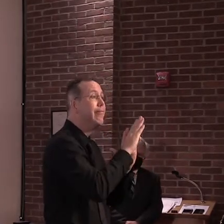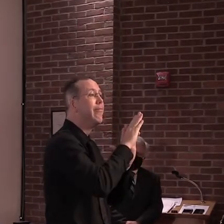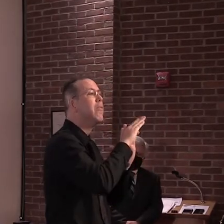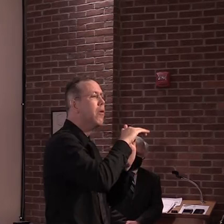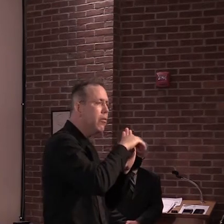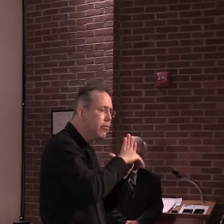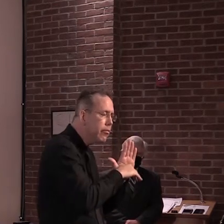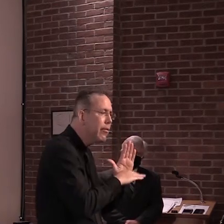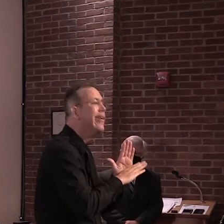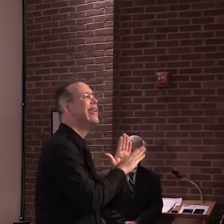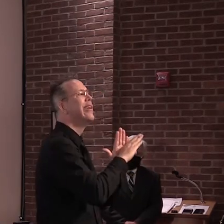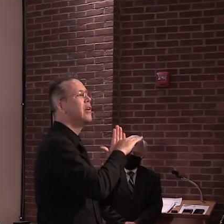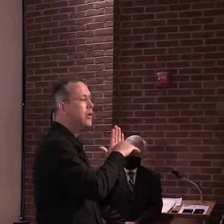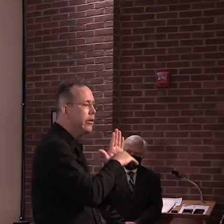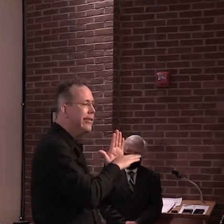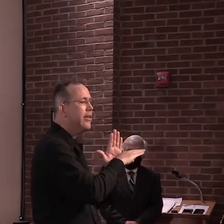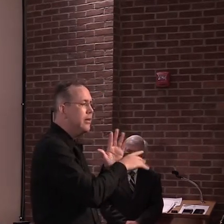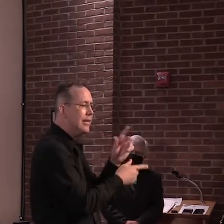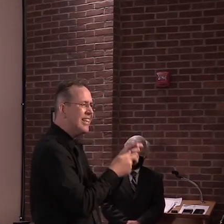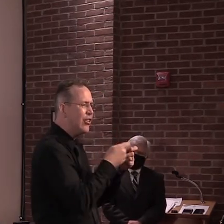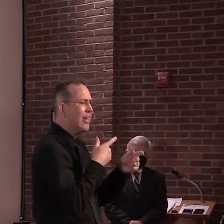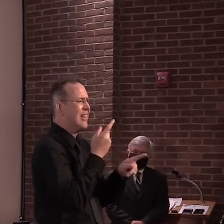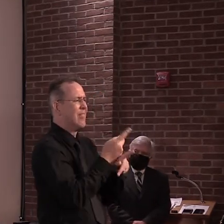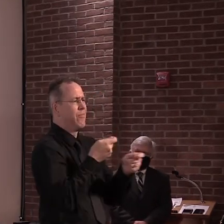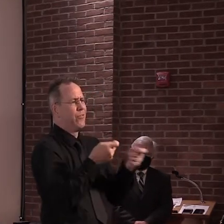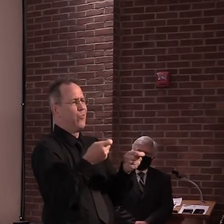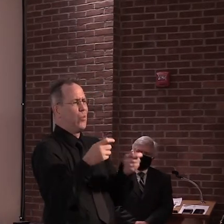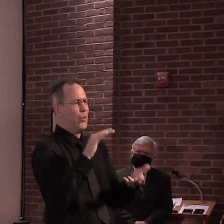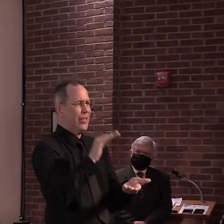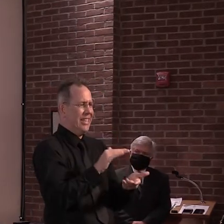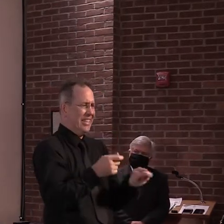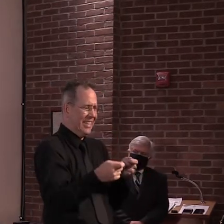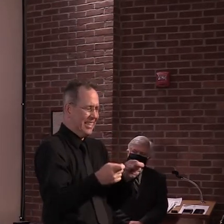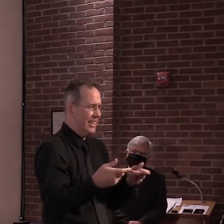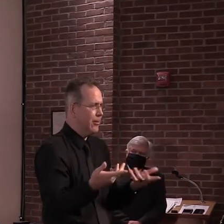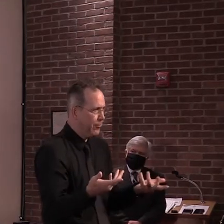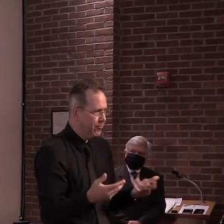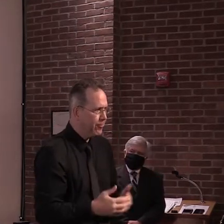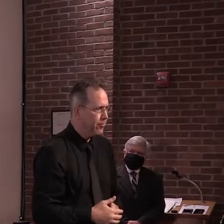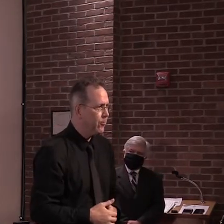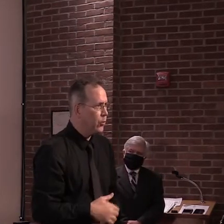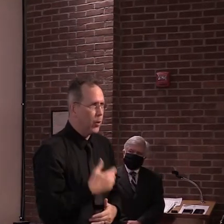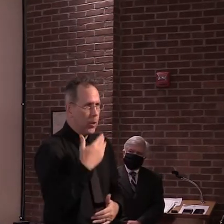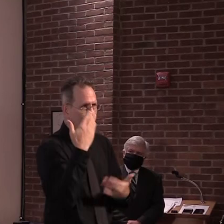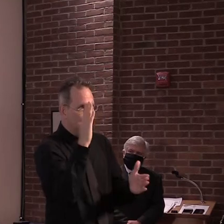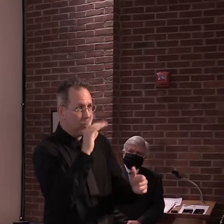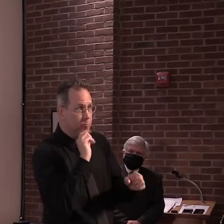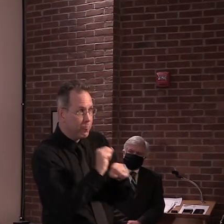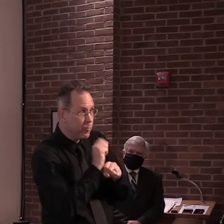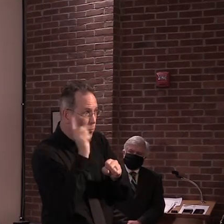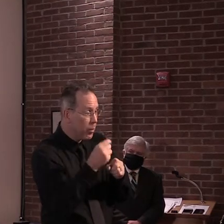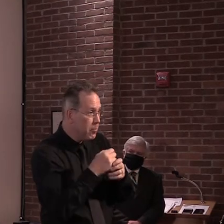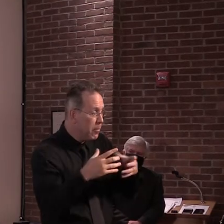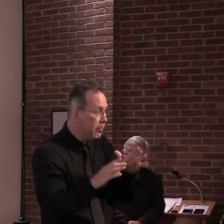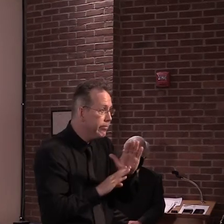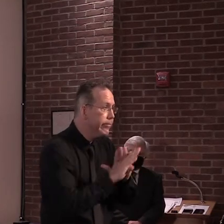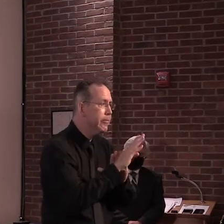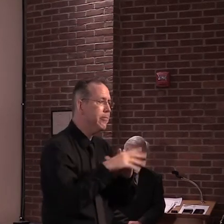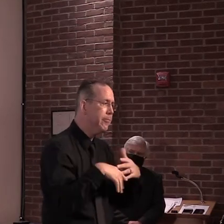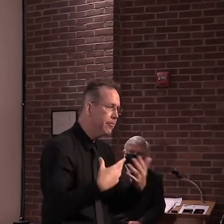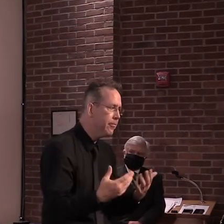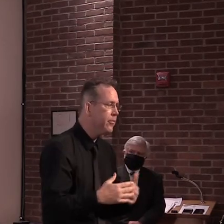then reoccur, et cetera? Unclear. But what we're seeing around the country right now, in many of the